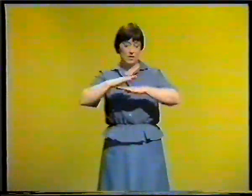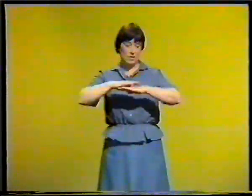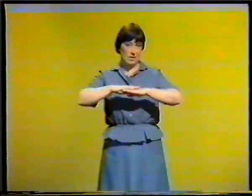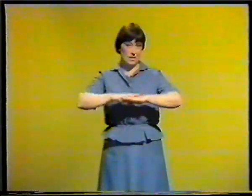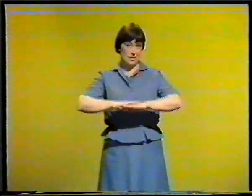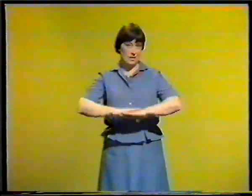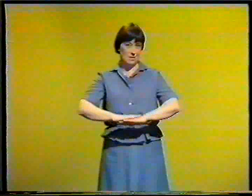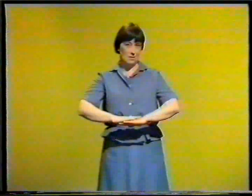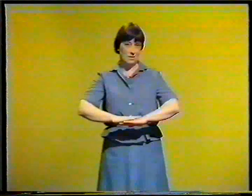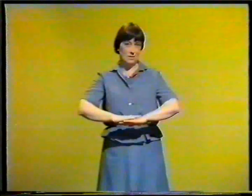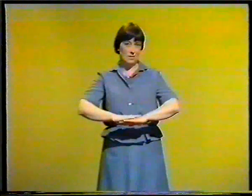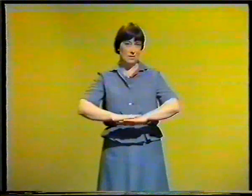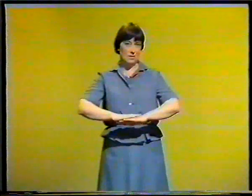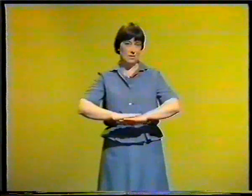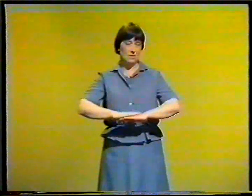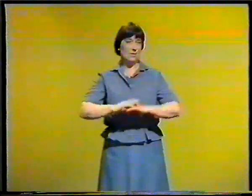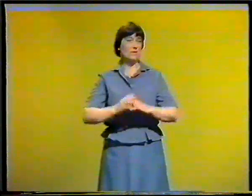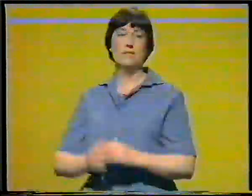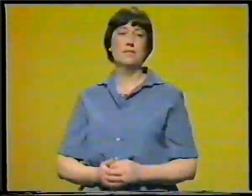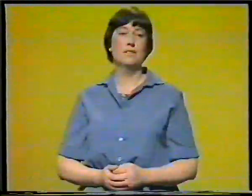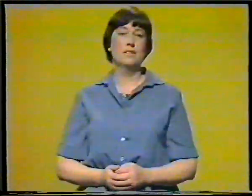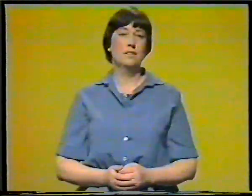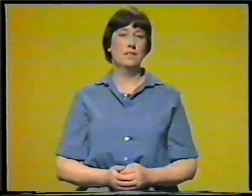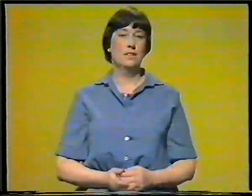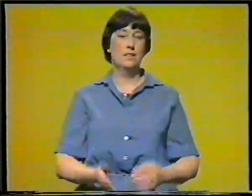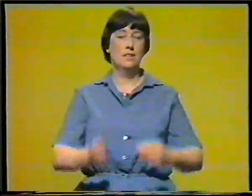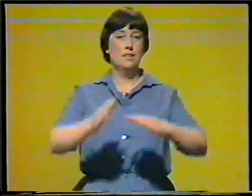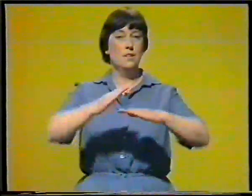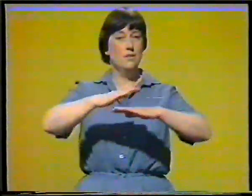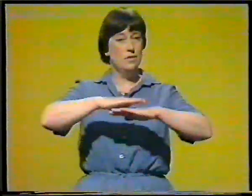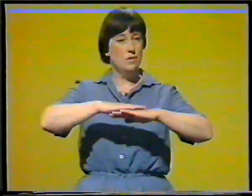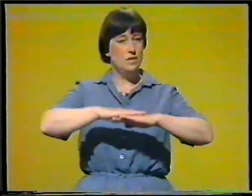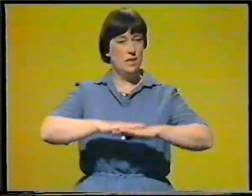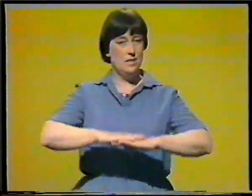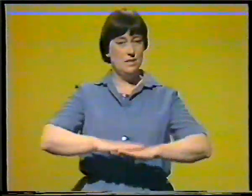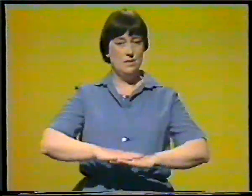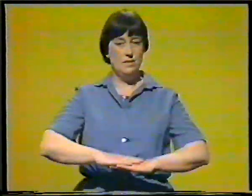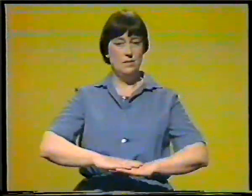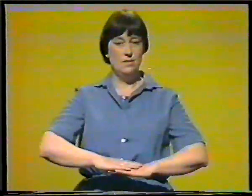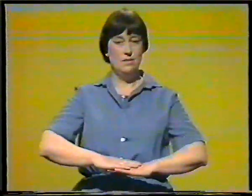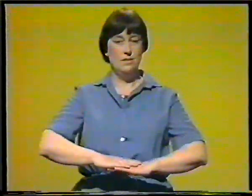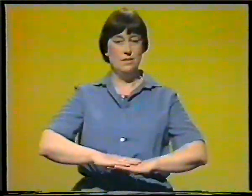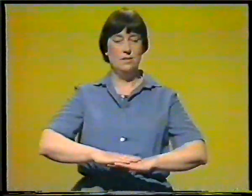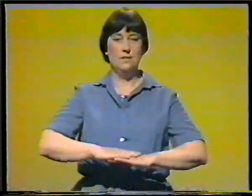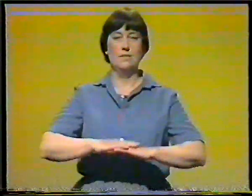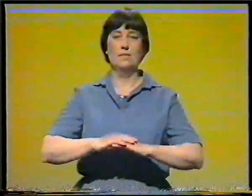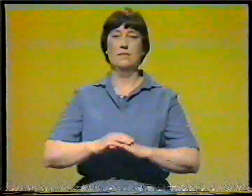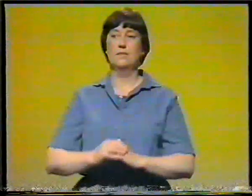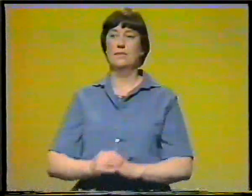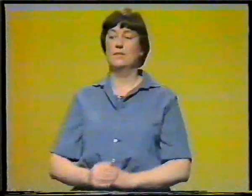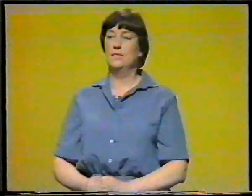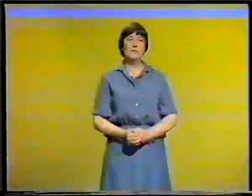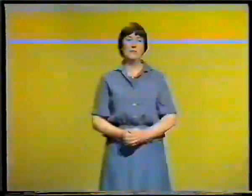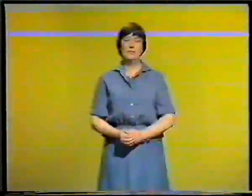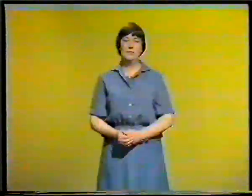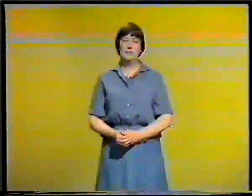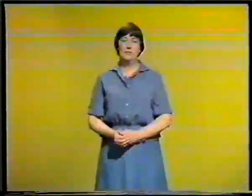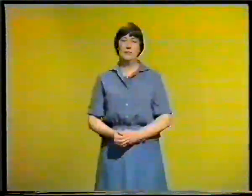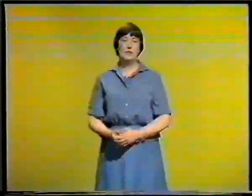To sit. To sit. to